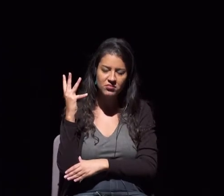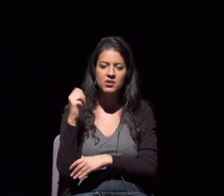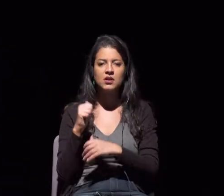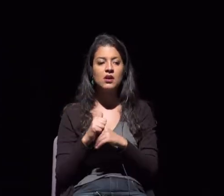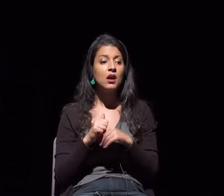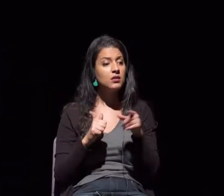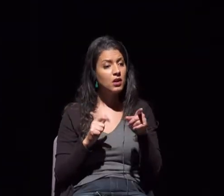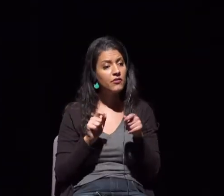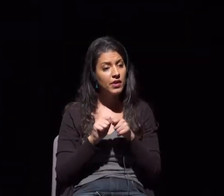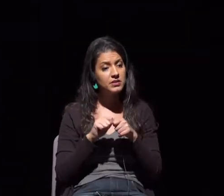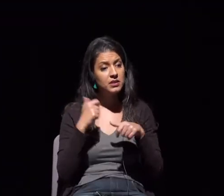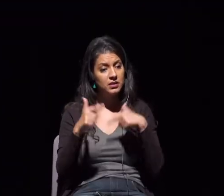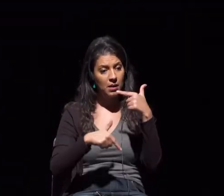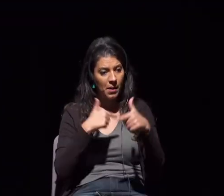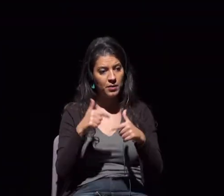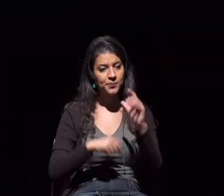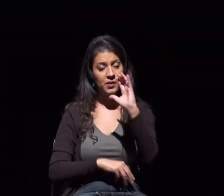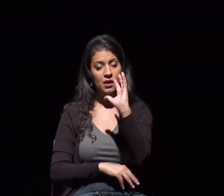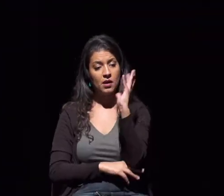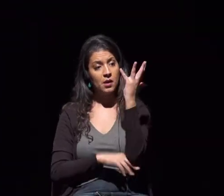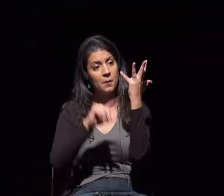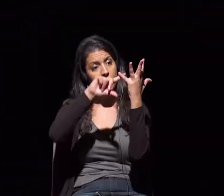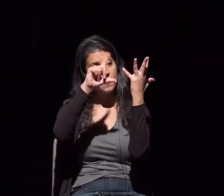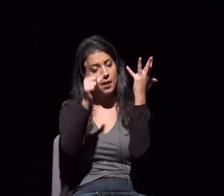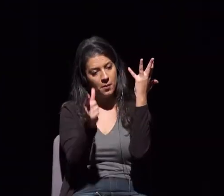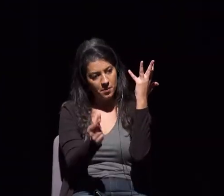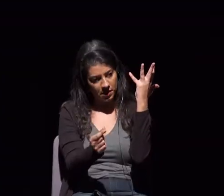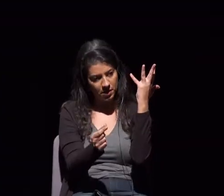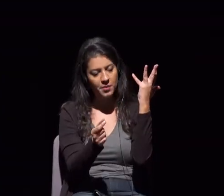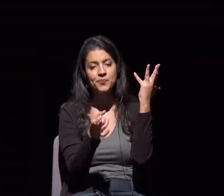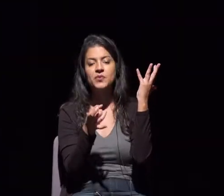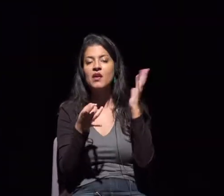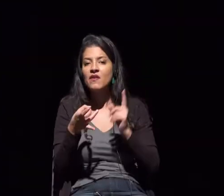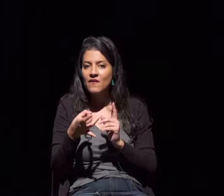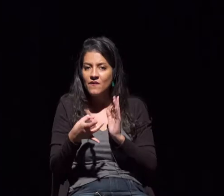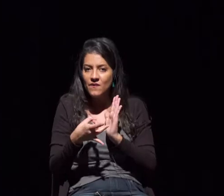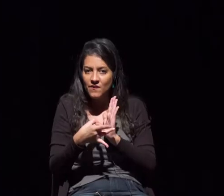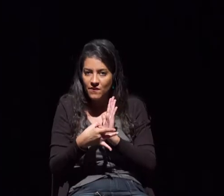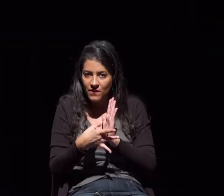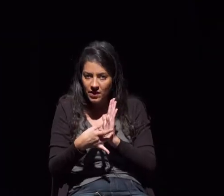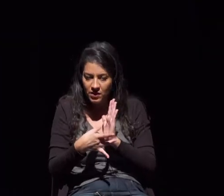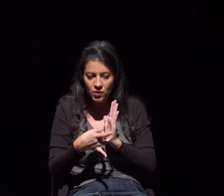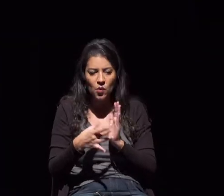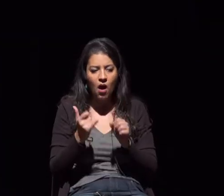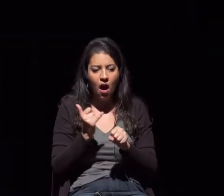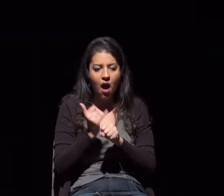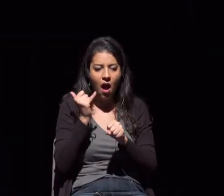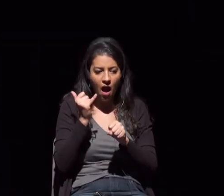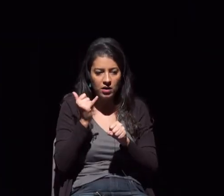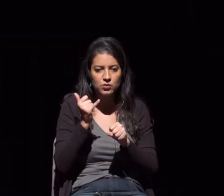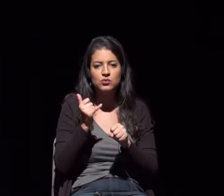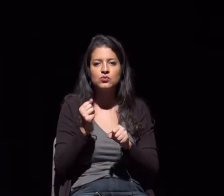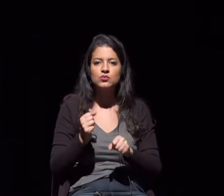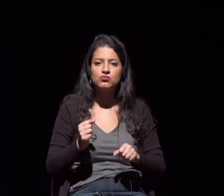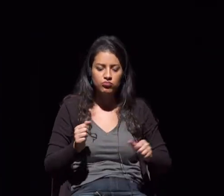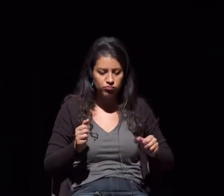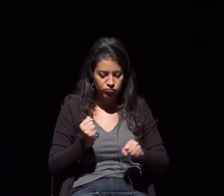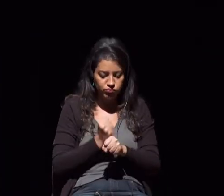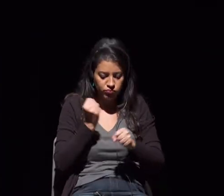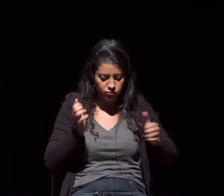to this notion of the fragility of history and the fragility, but also